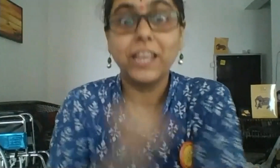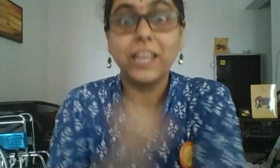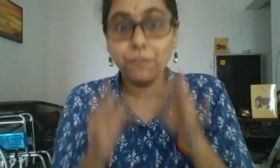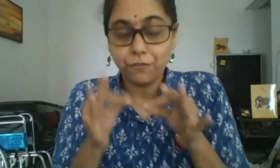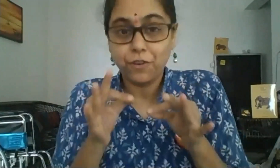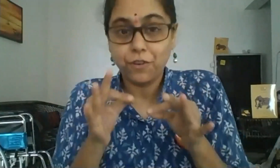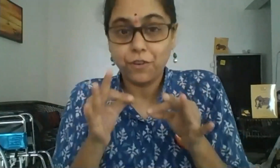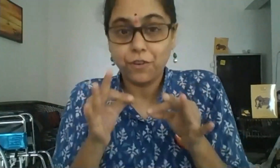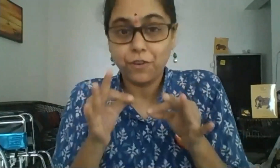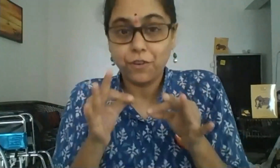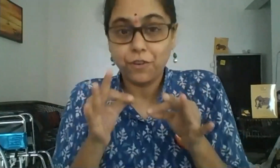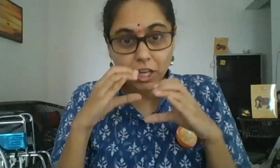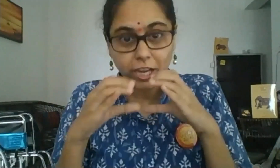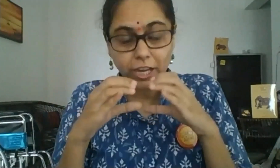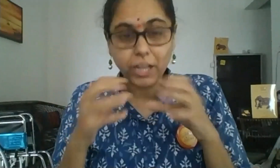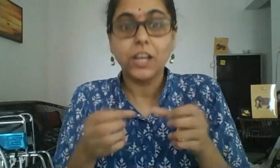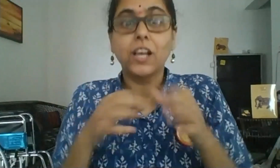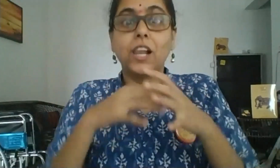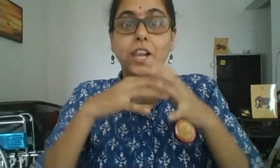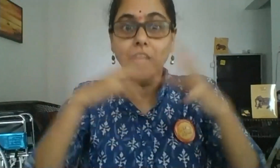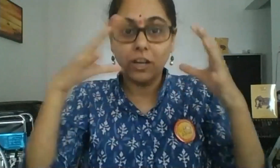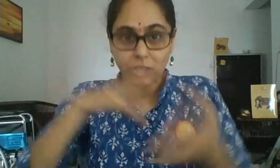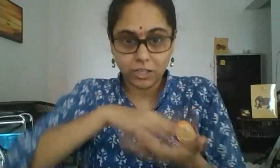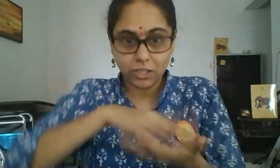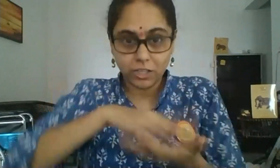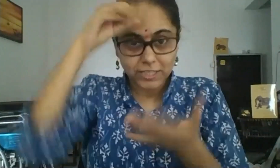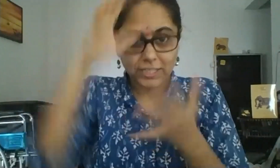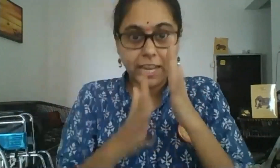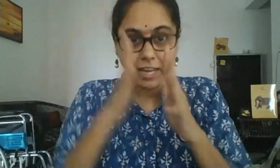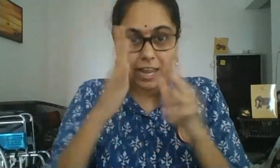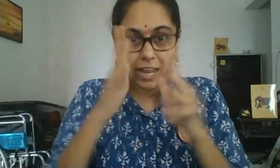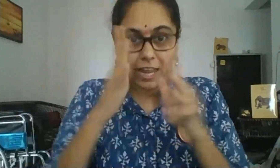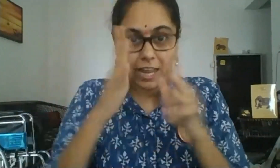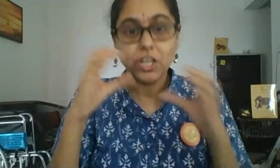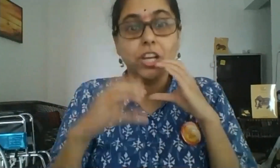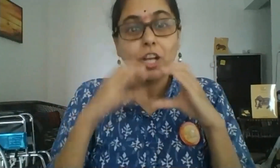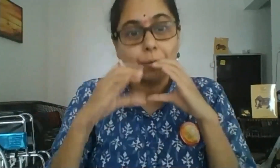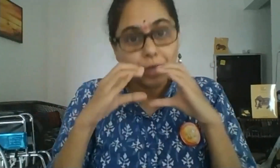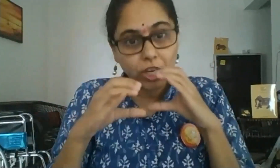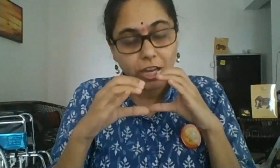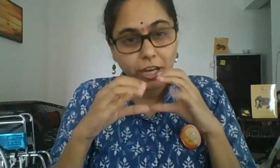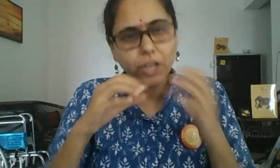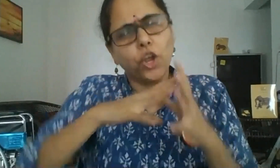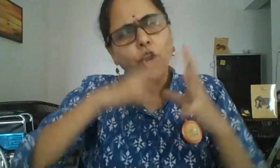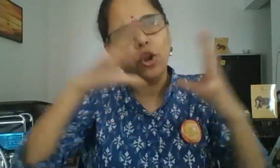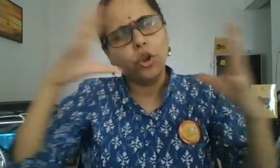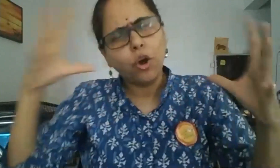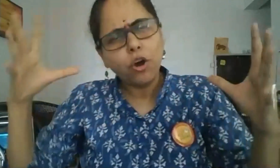If communicate, learn sign language, communicate